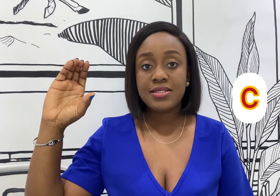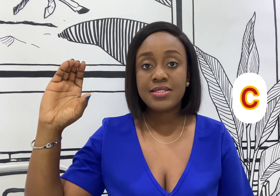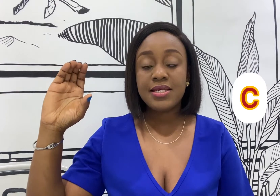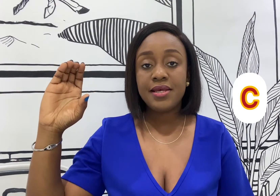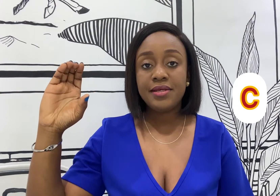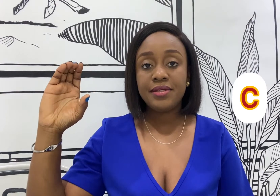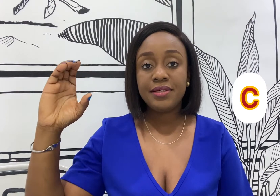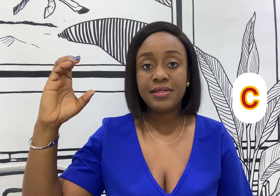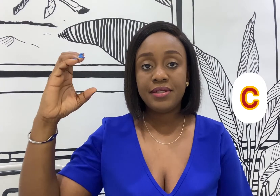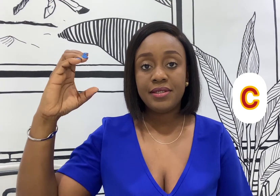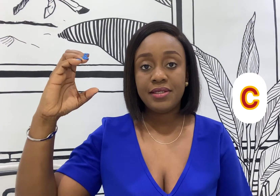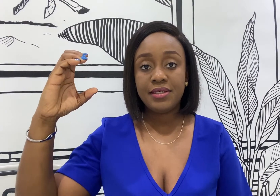C,